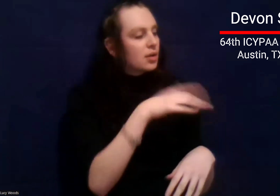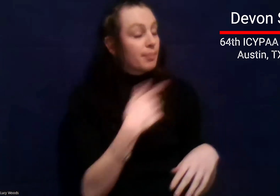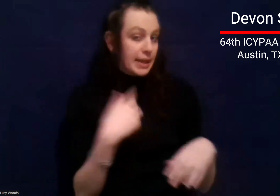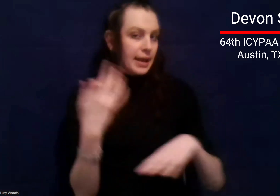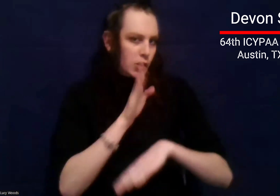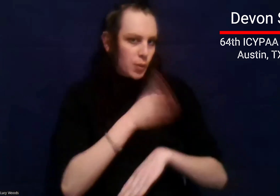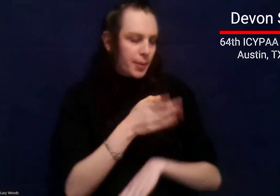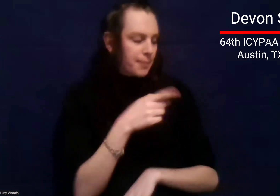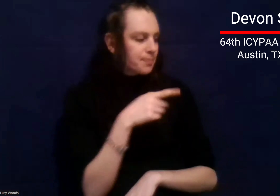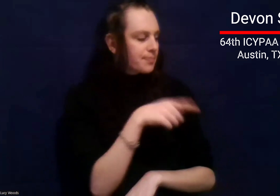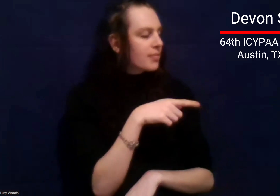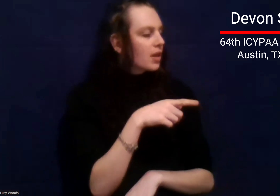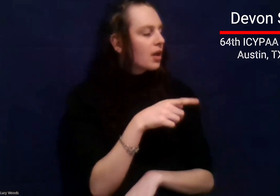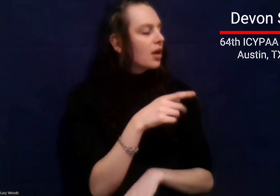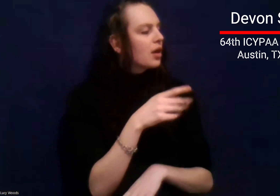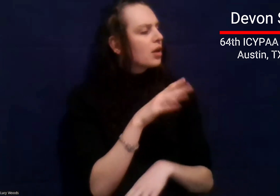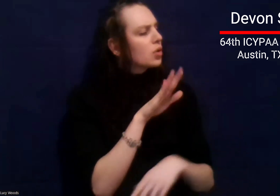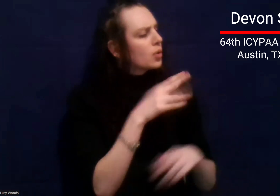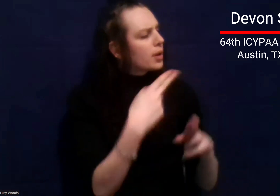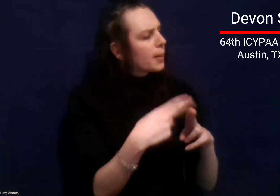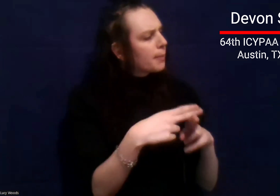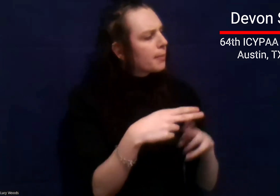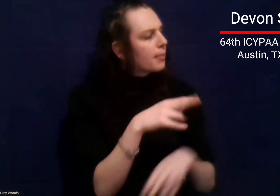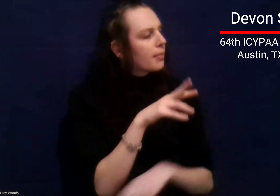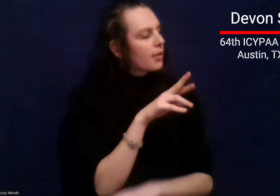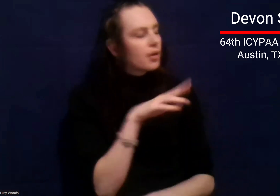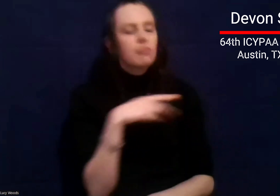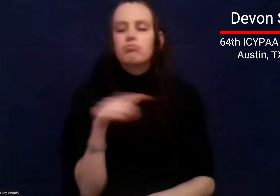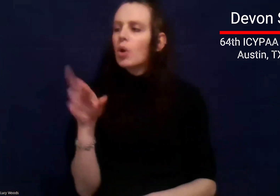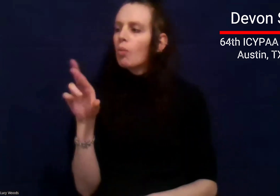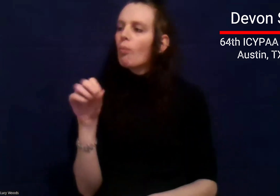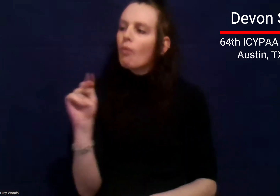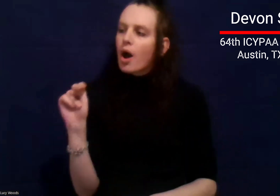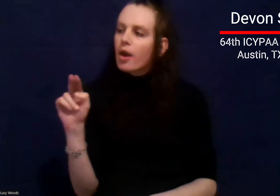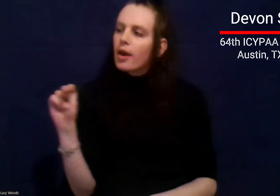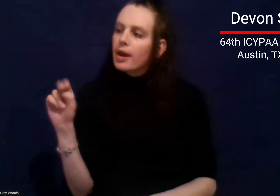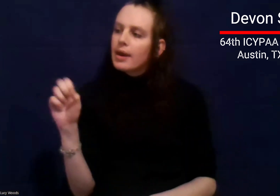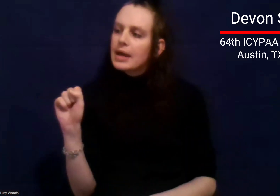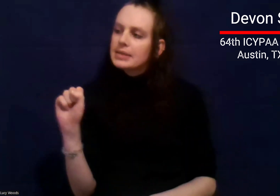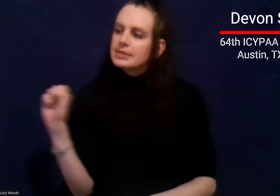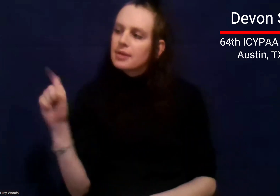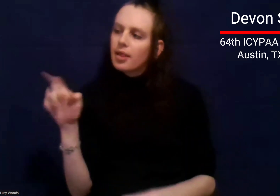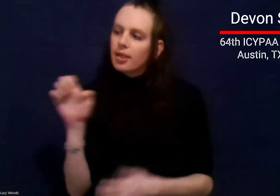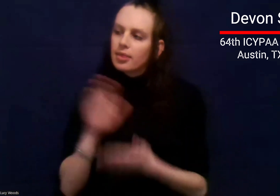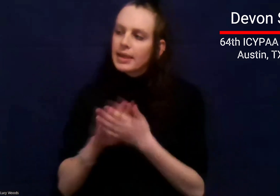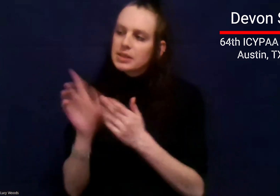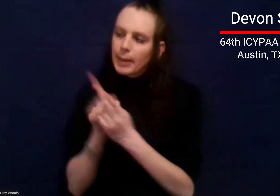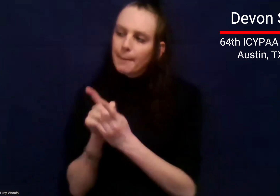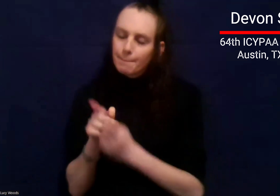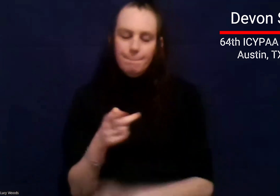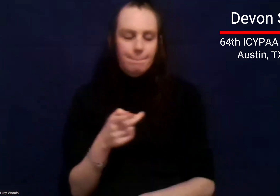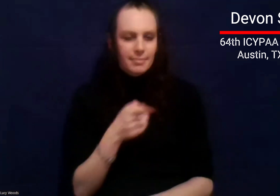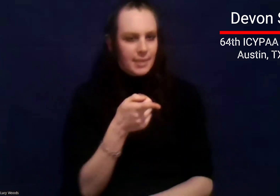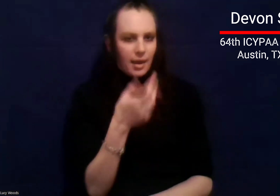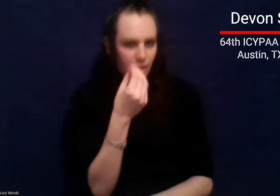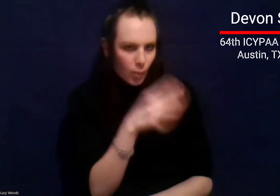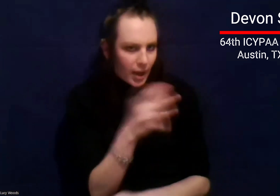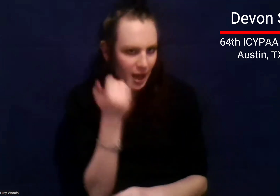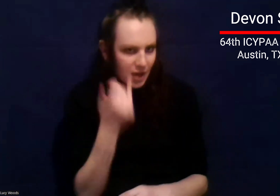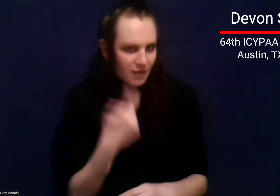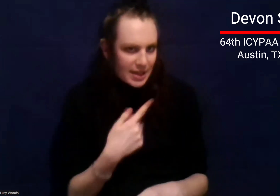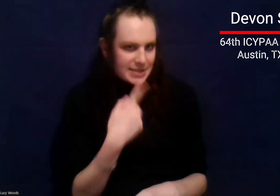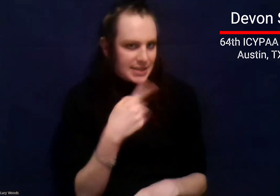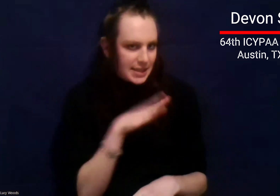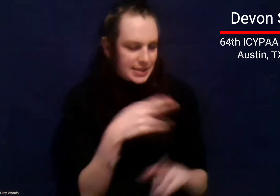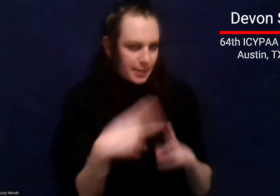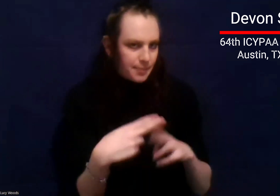he said, "It's Ron. Nice to meet you." He doesn't care if I say his name. And I was like, all right, Ron, I'm gonna do these bitch ass steps